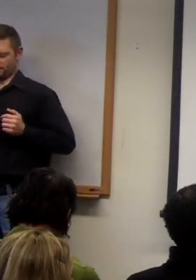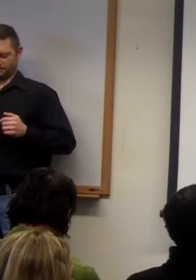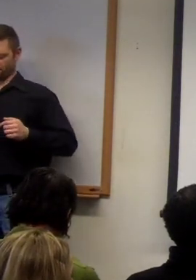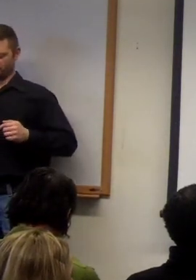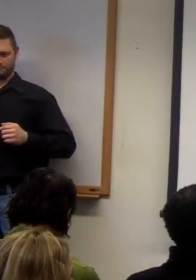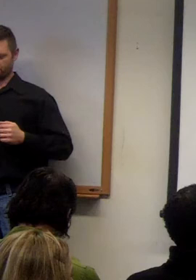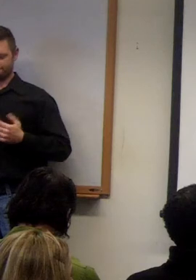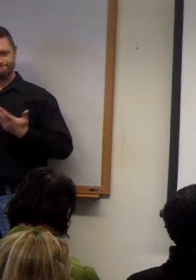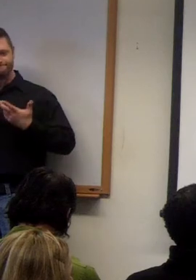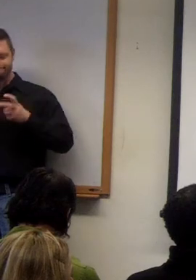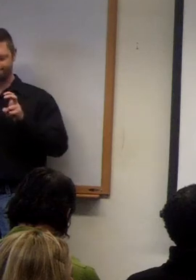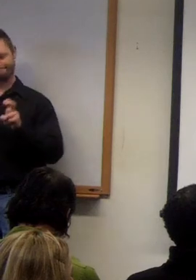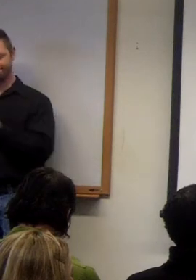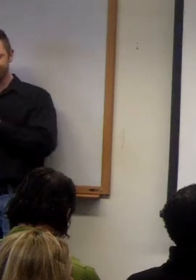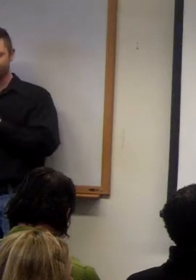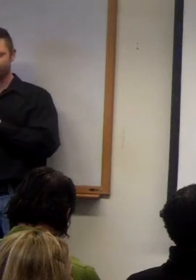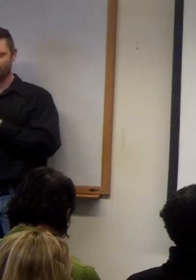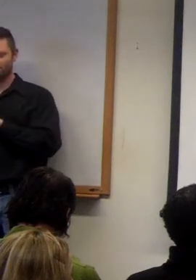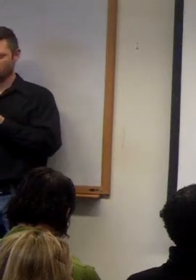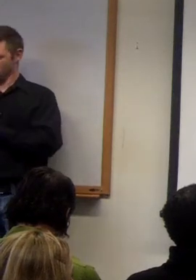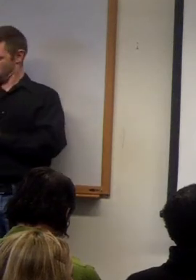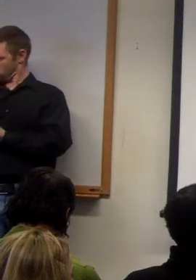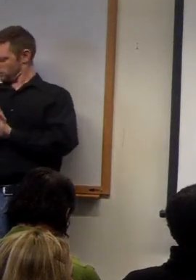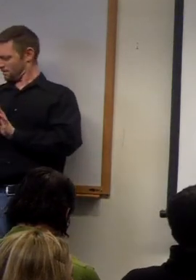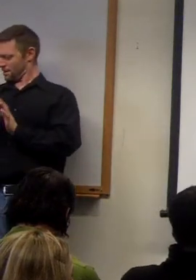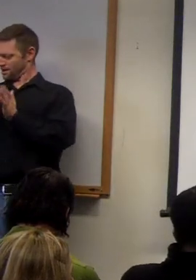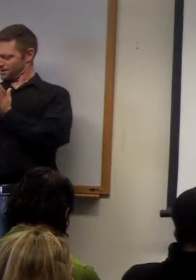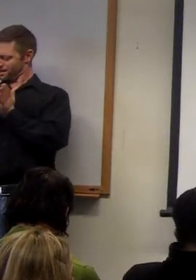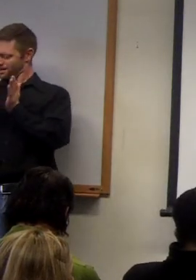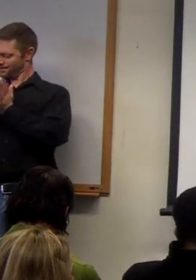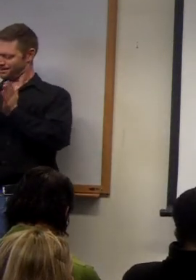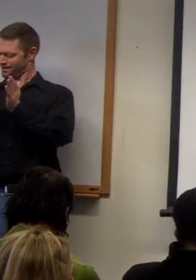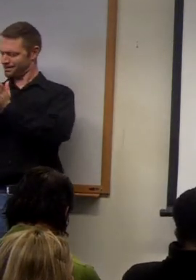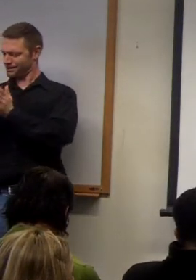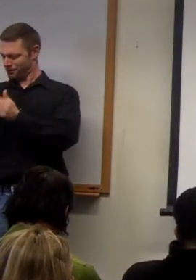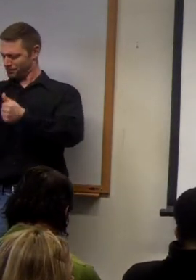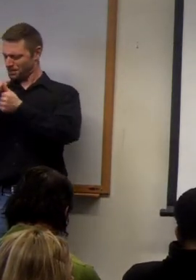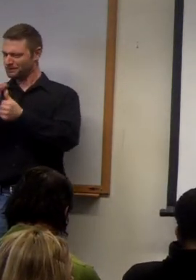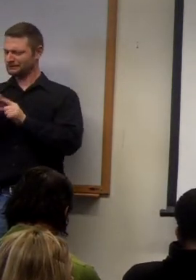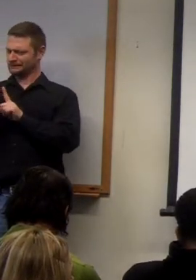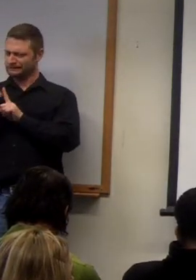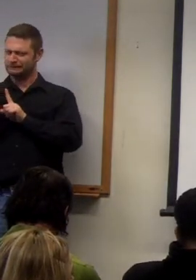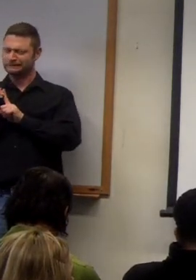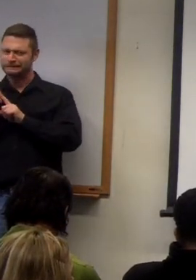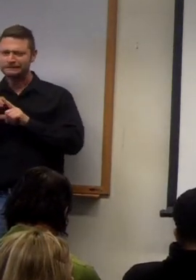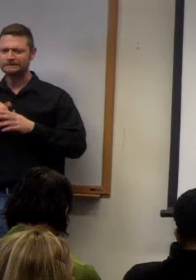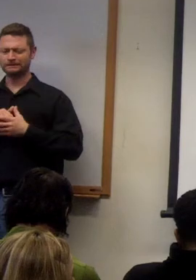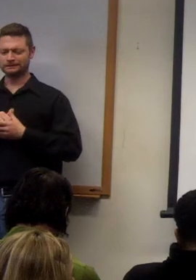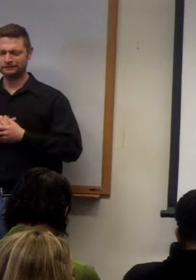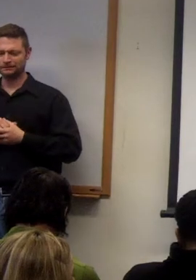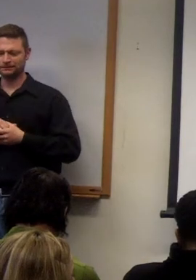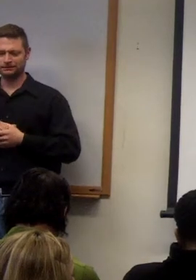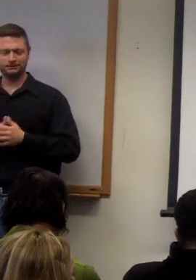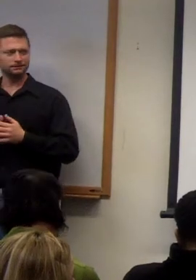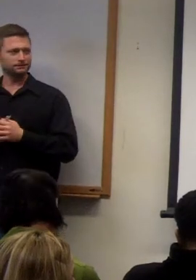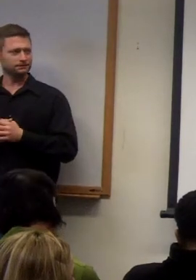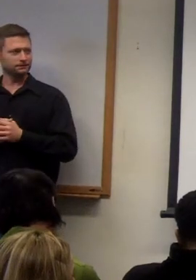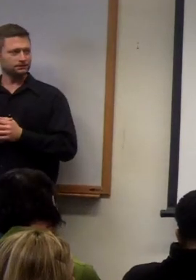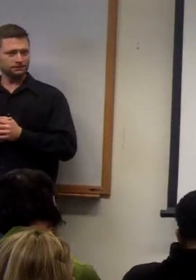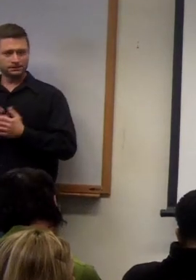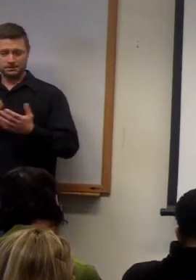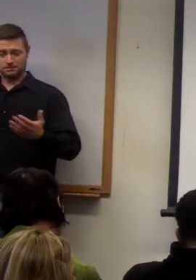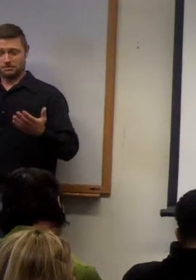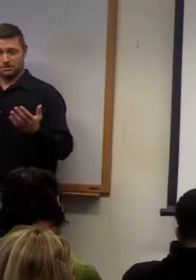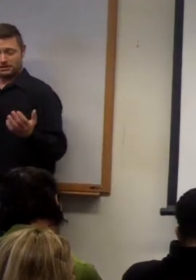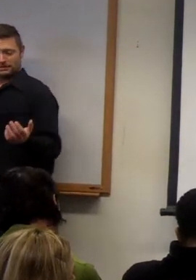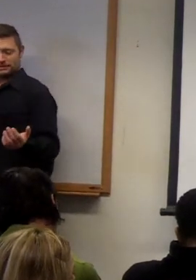I found myself reliving the situations that had happened to me at this, you know, I don't know if this would count as slander, but I used to